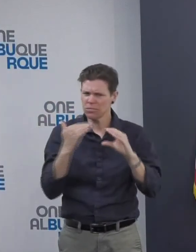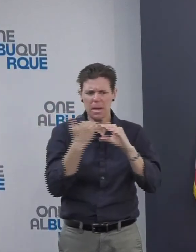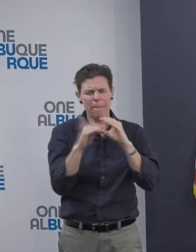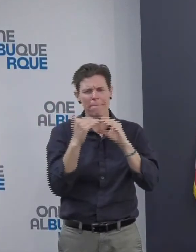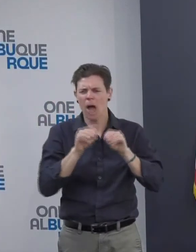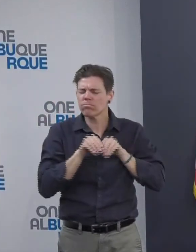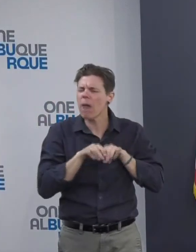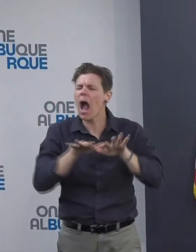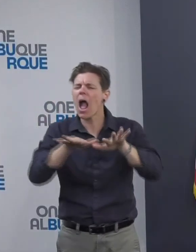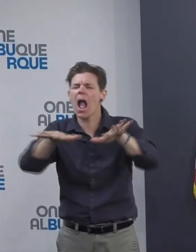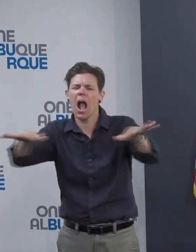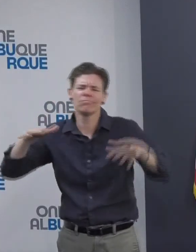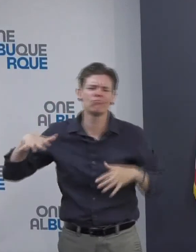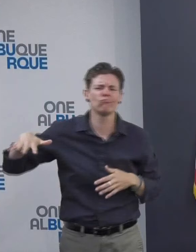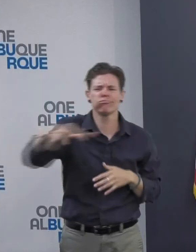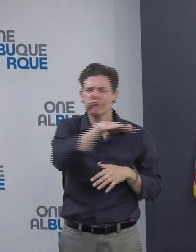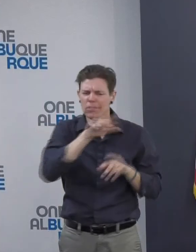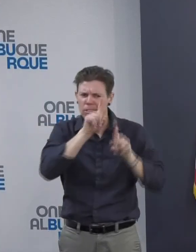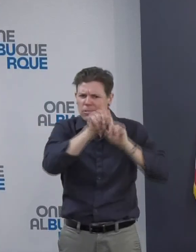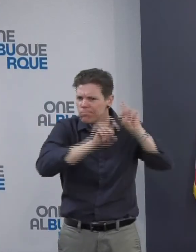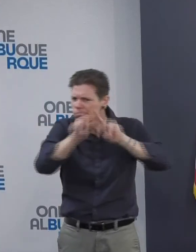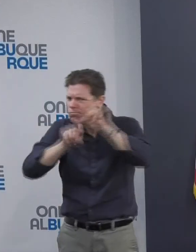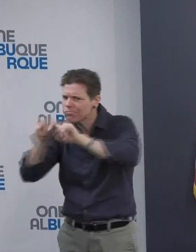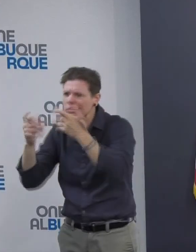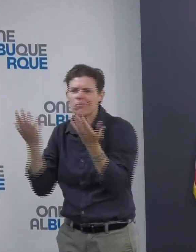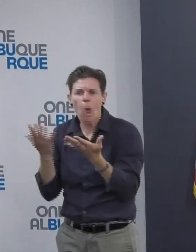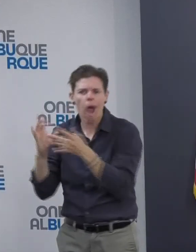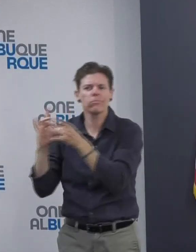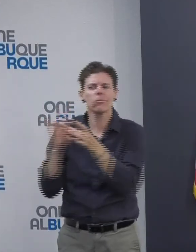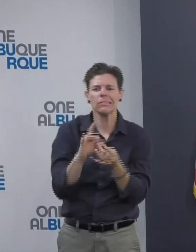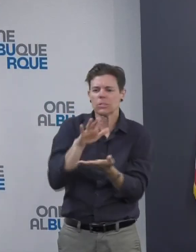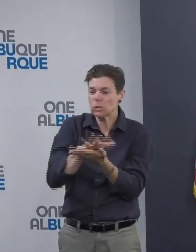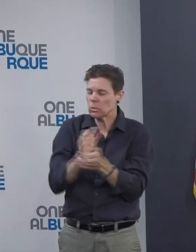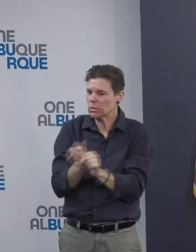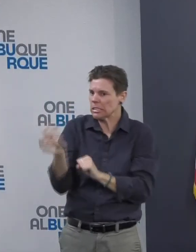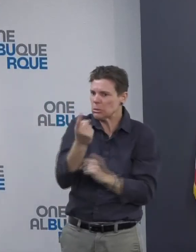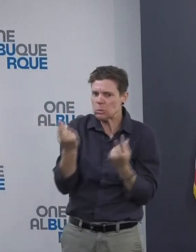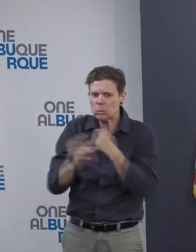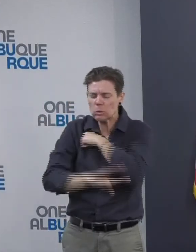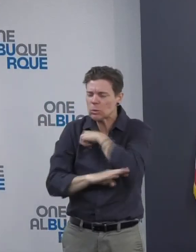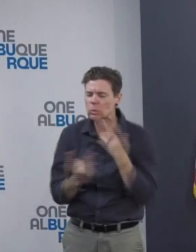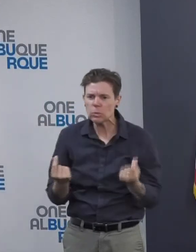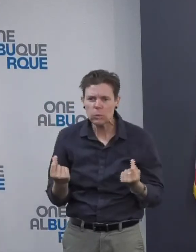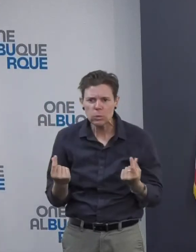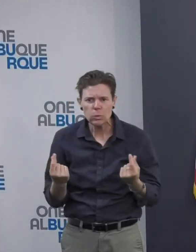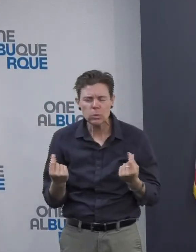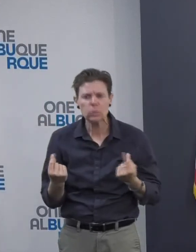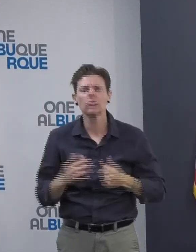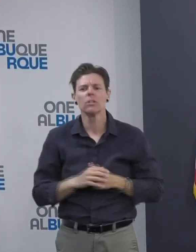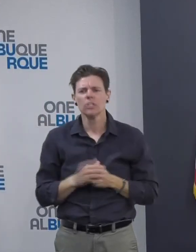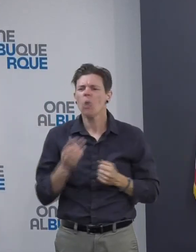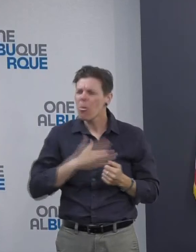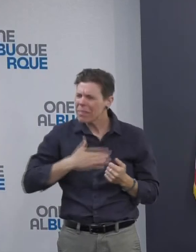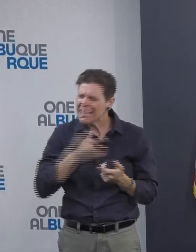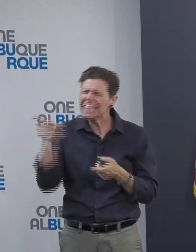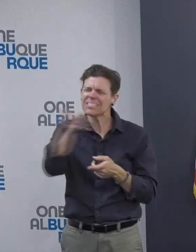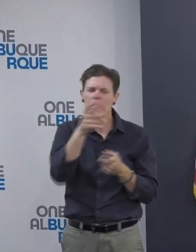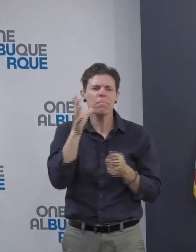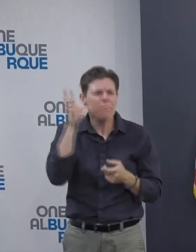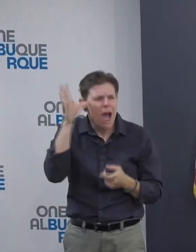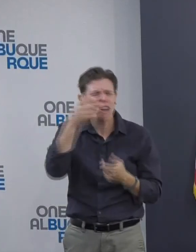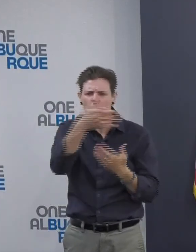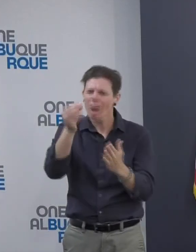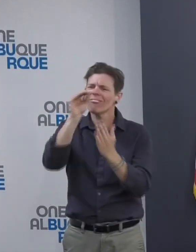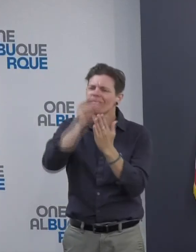next year. So a reminder to please fill out that survey. I think they're due very soon. It's an online survey, and it's going to really inform what school